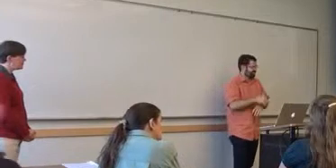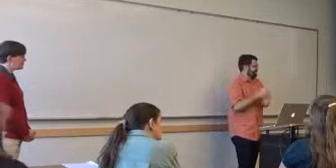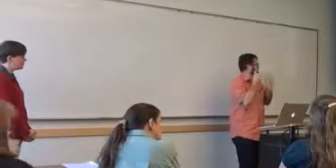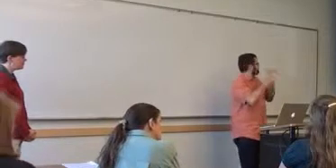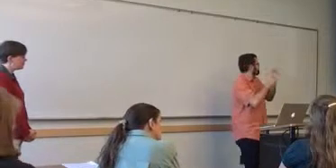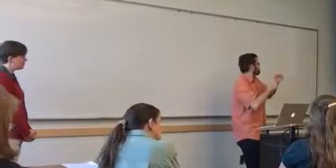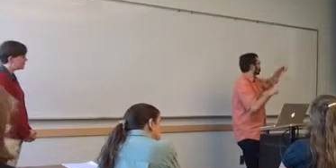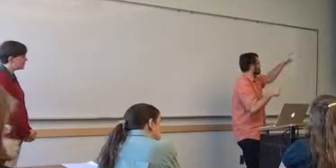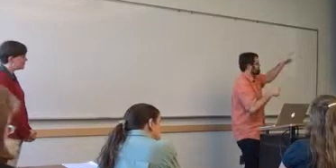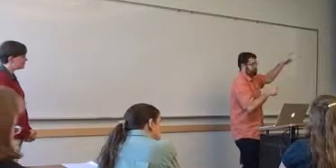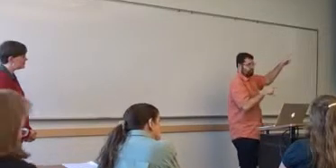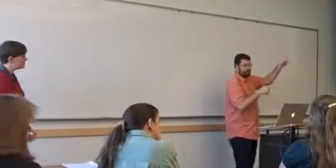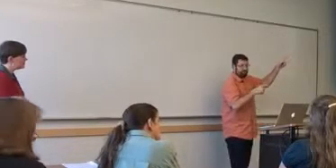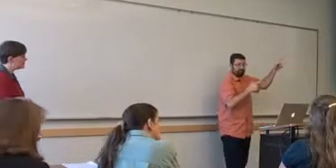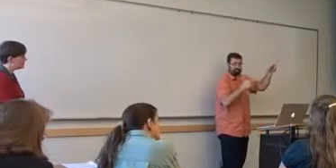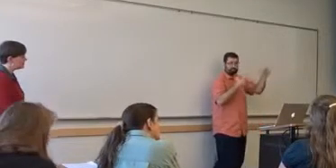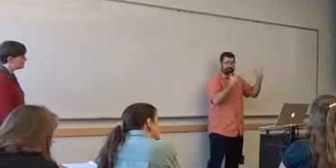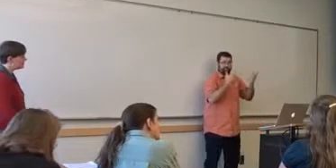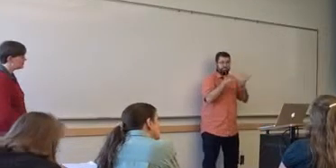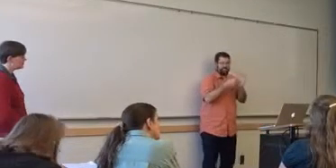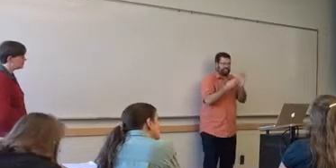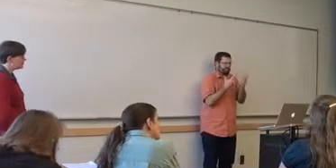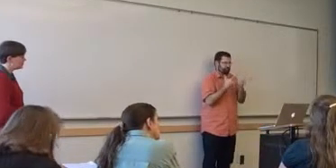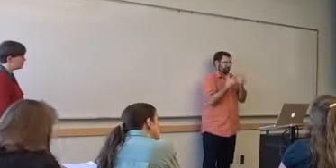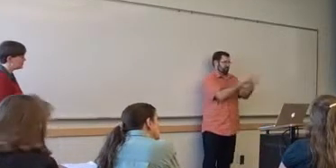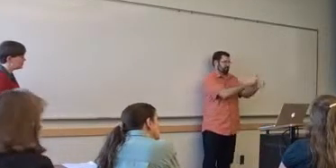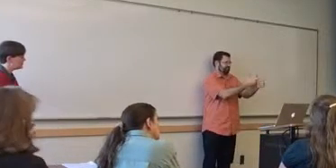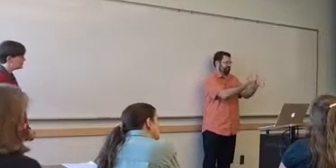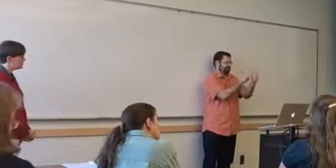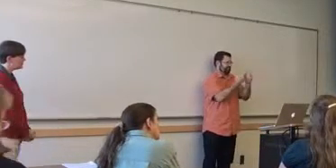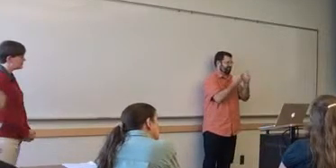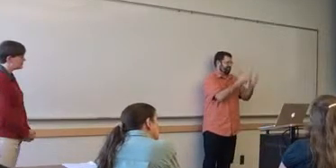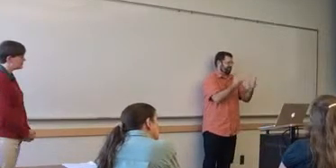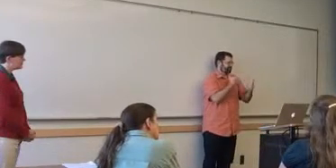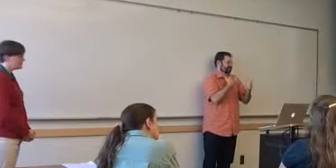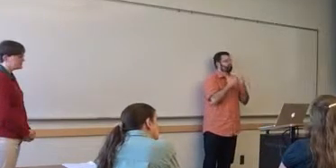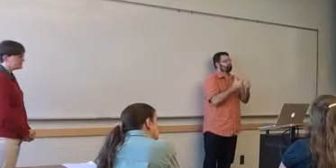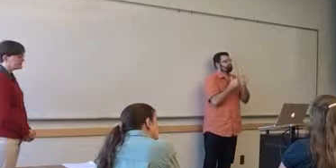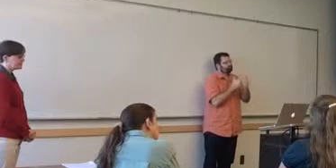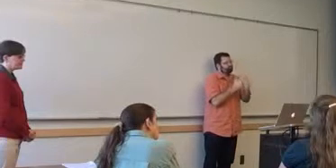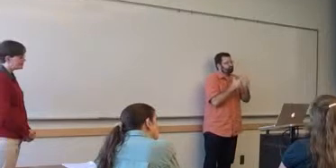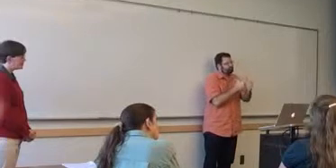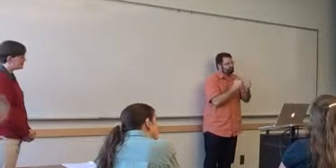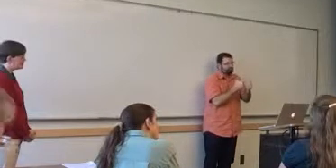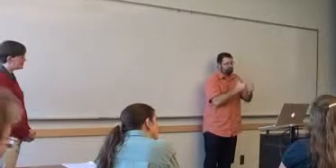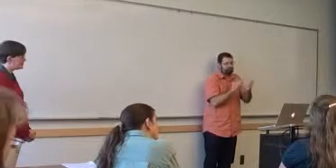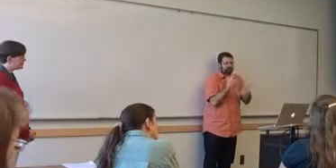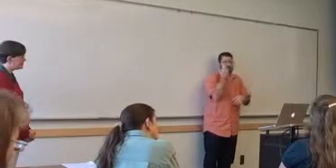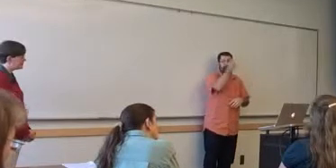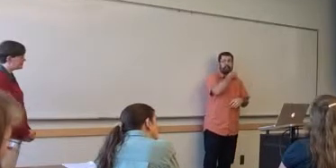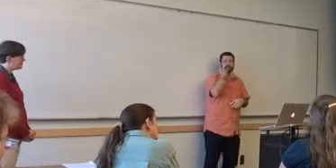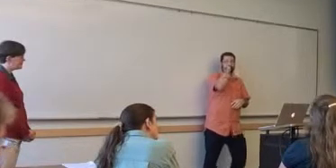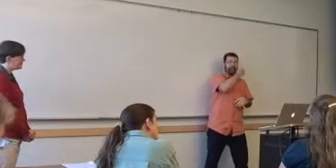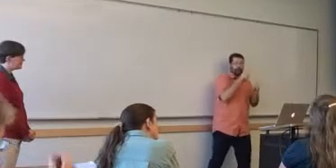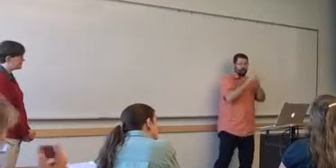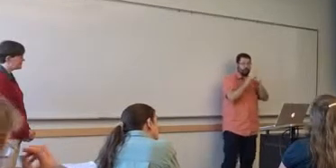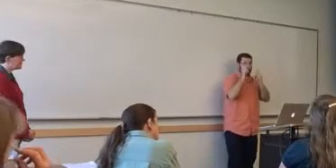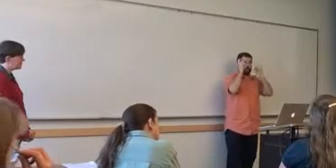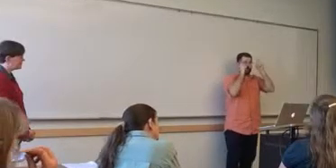of these examples, you know, what does it mean? He runs, like he's physically moving through space. It's signed like this. You know, you can